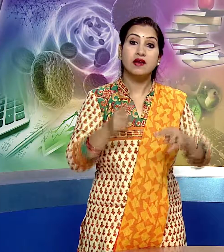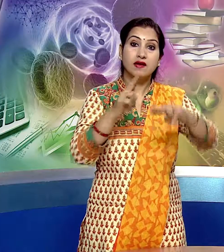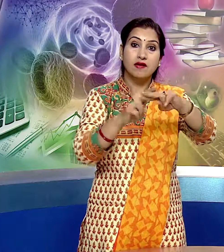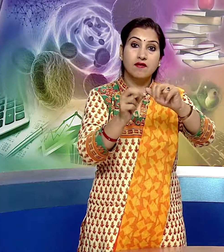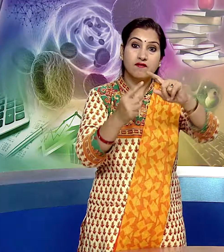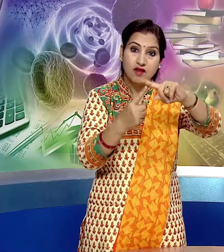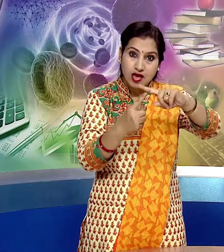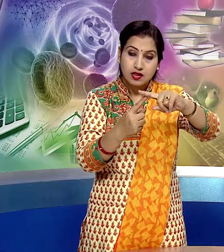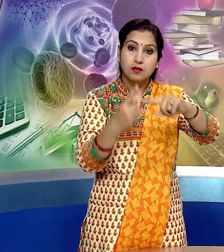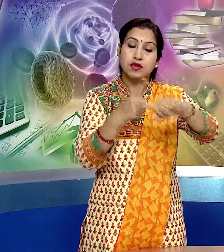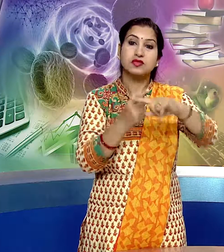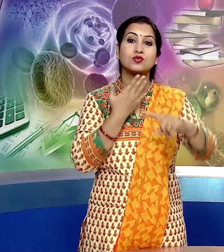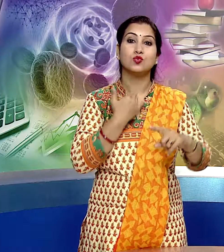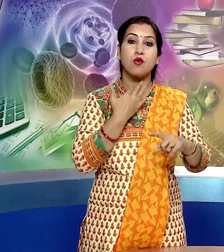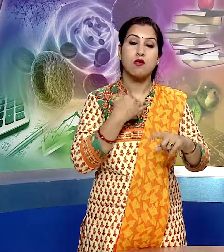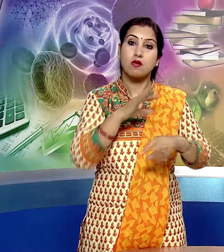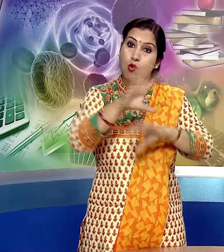fats and sugar.